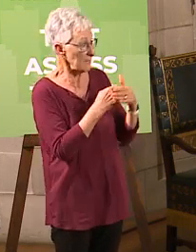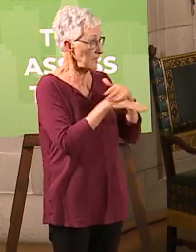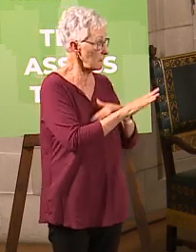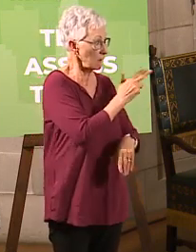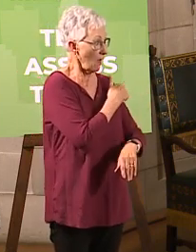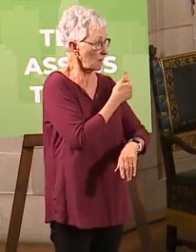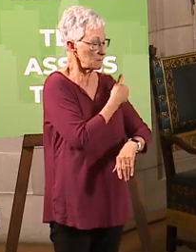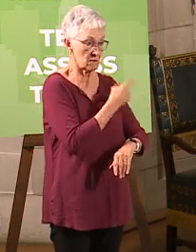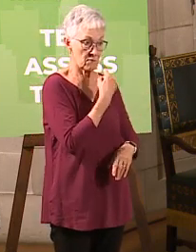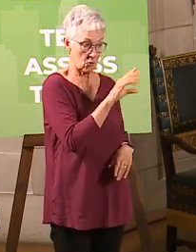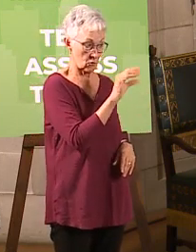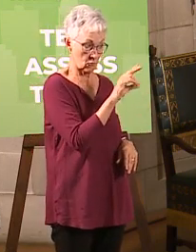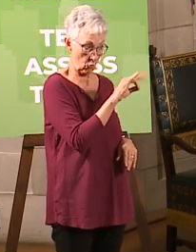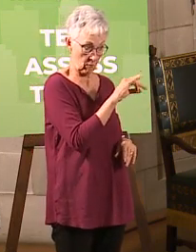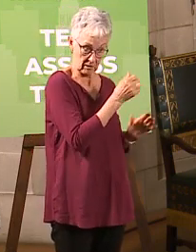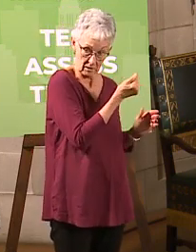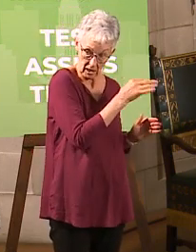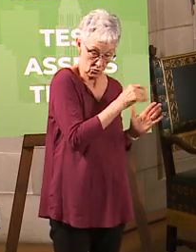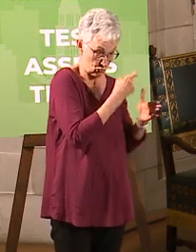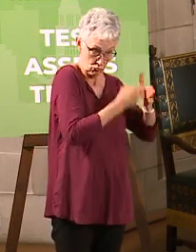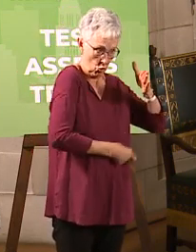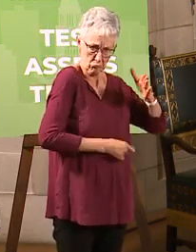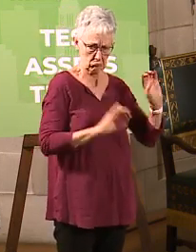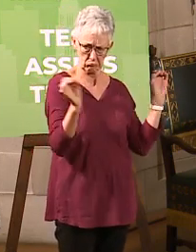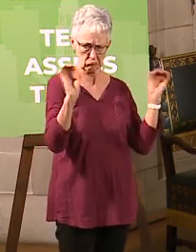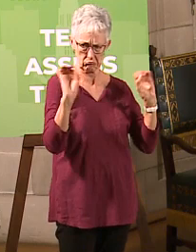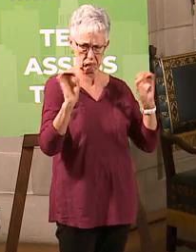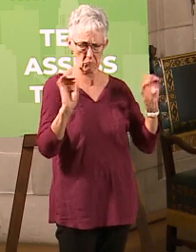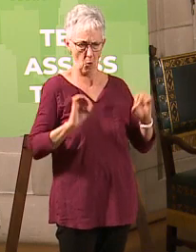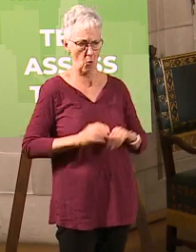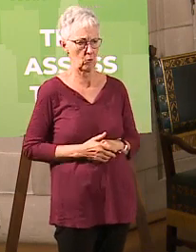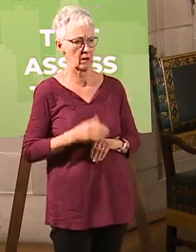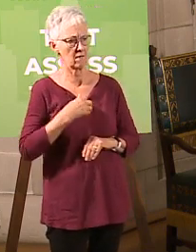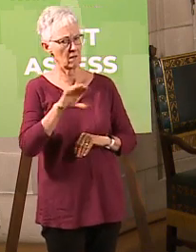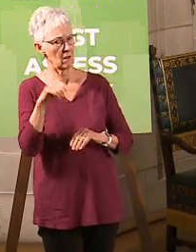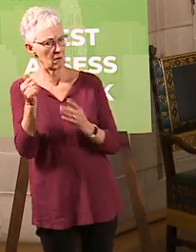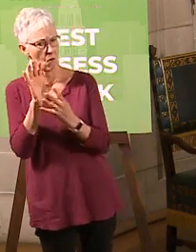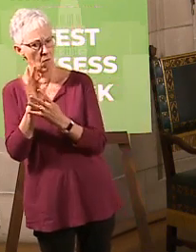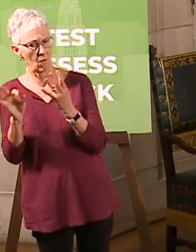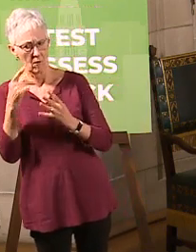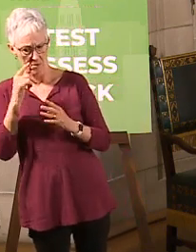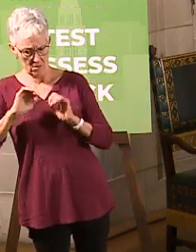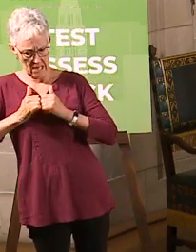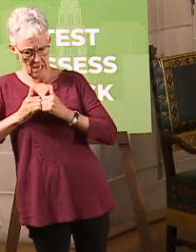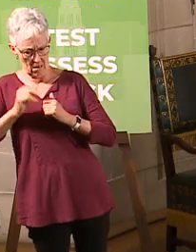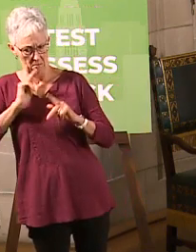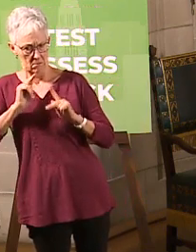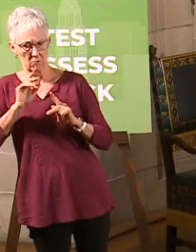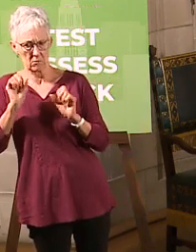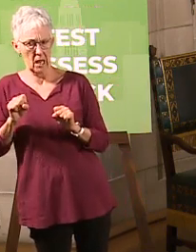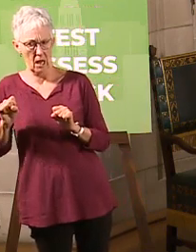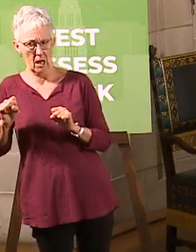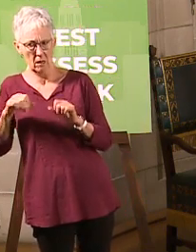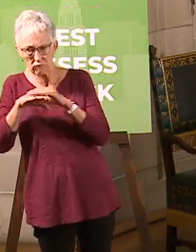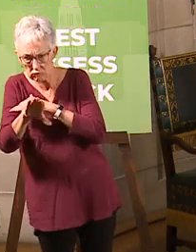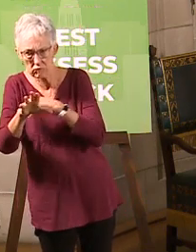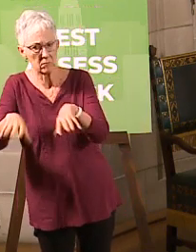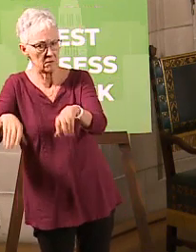tests. Private insurance isn't charging for any of these tests. In fact, that was one of the first things that we announced, is that all the insurance companies had agreed that they were not going to